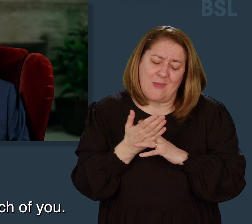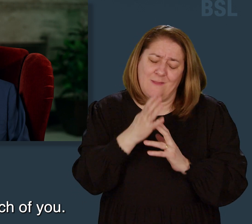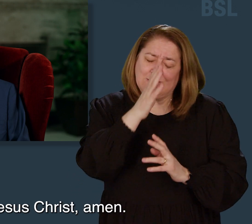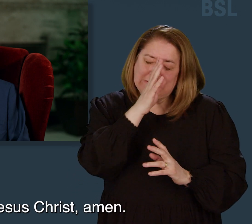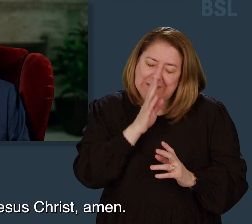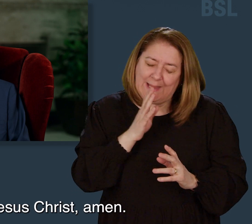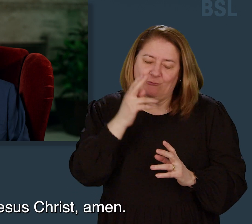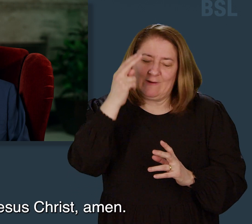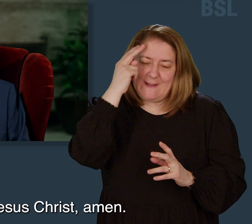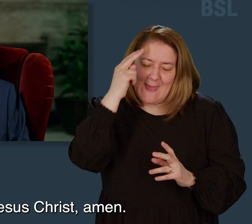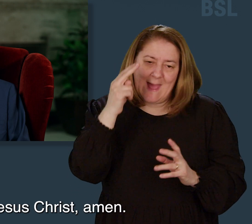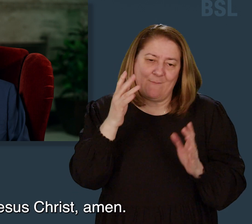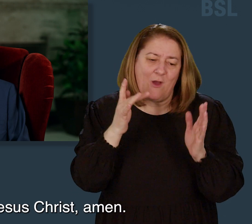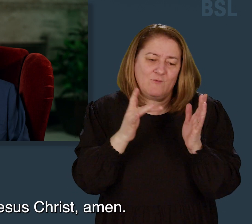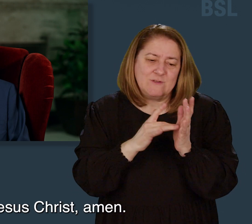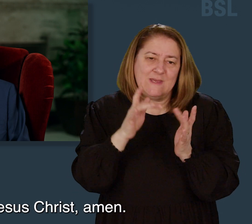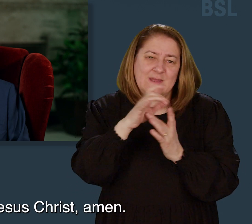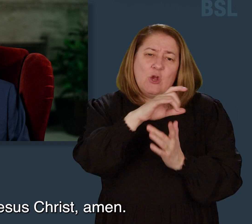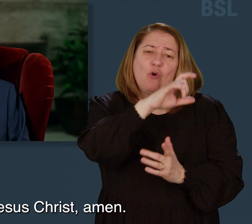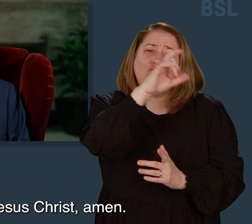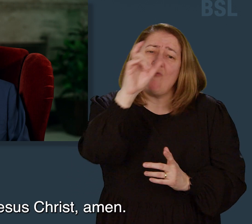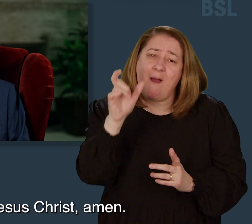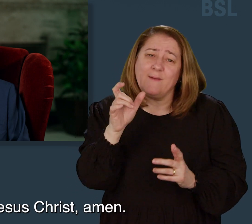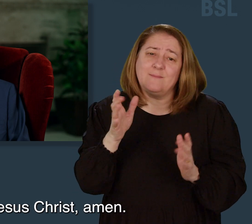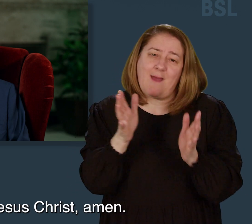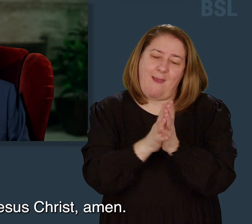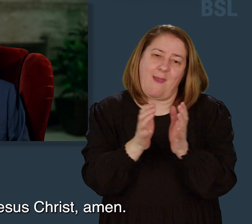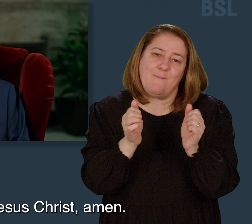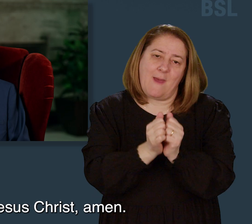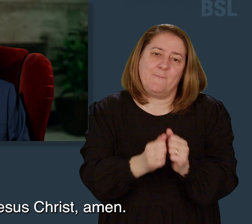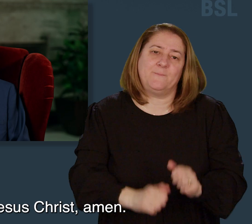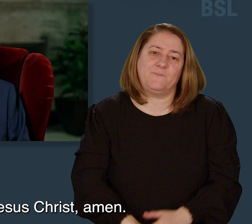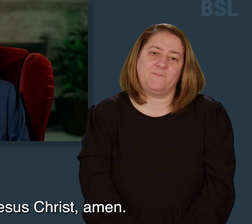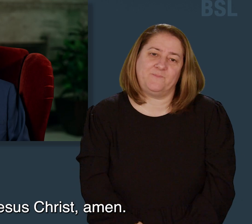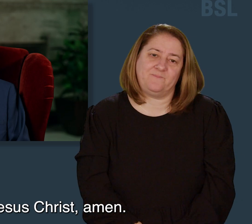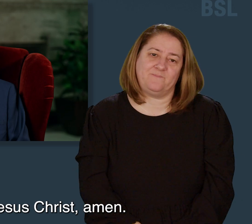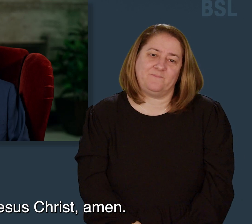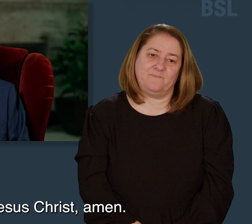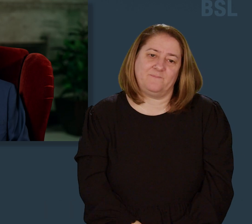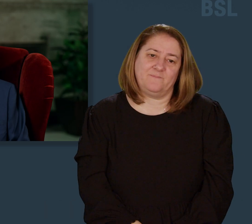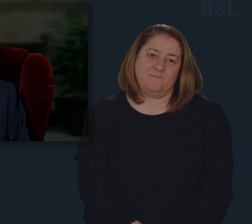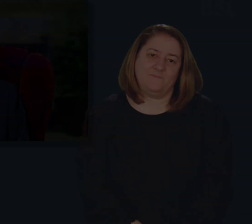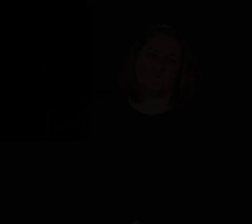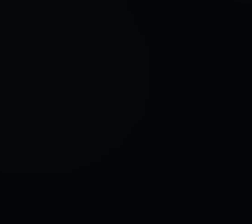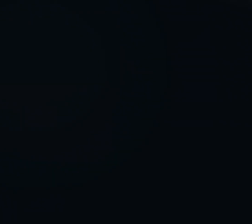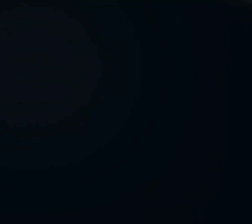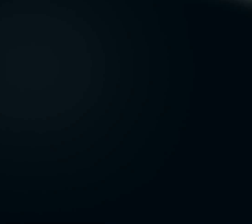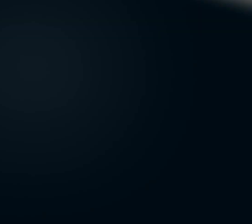In the sacred name of Jesus Christ, amen.